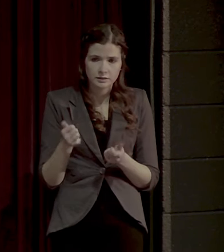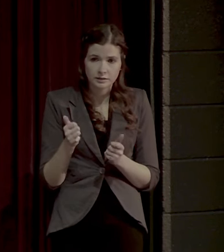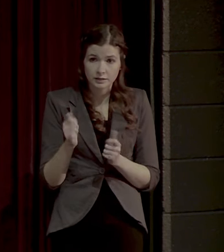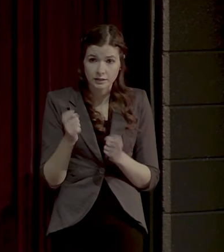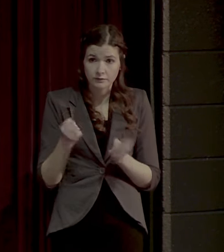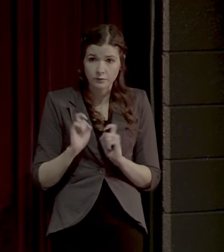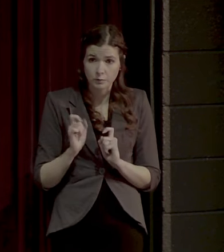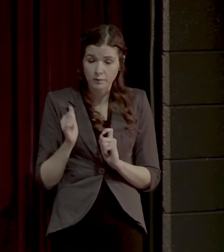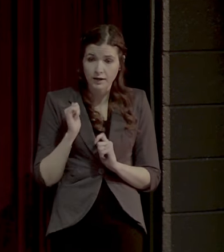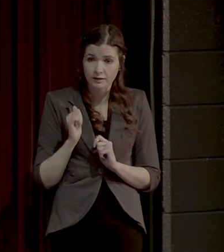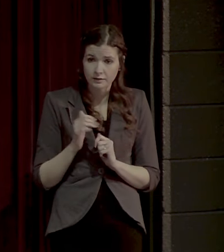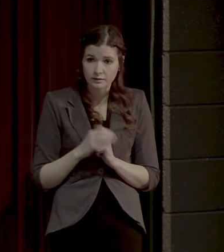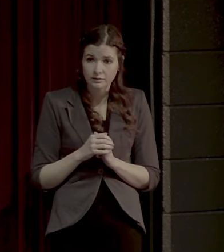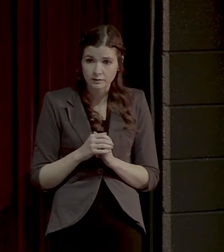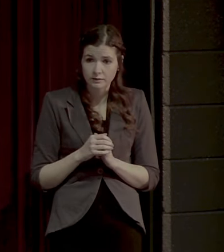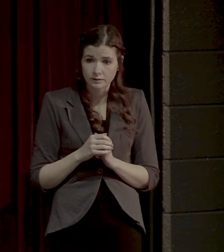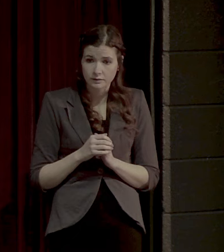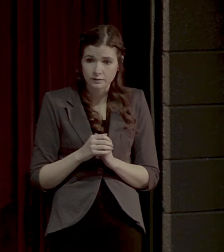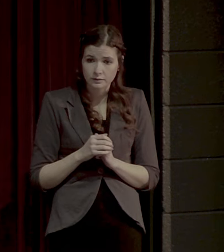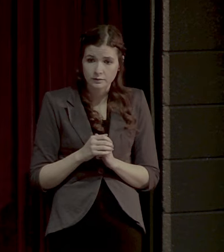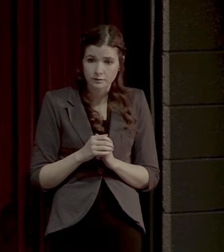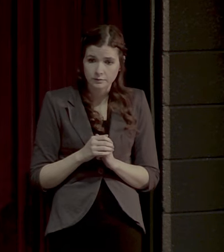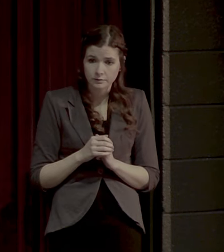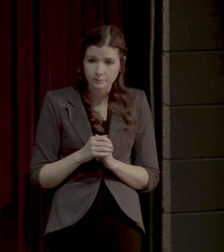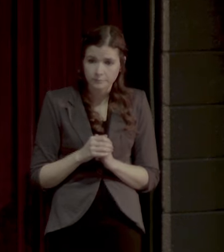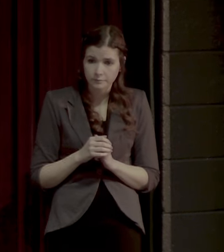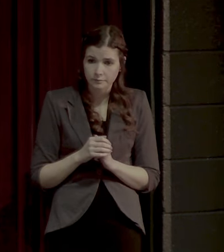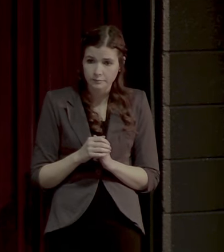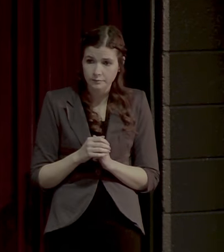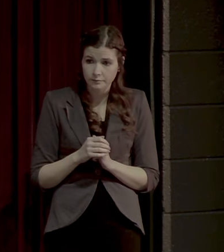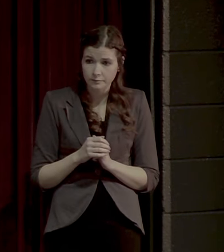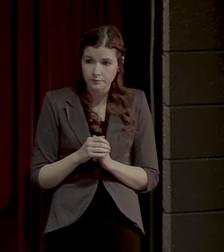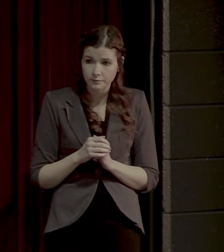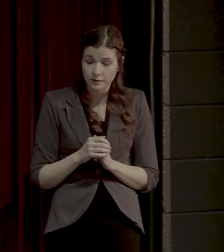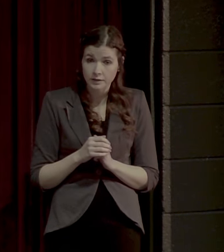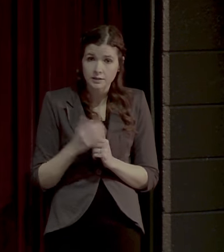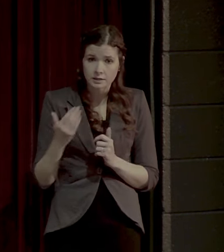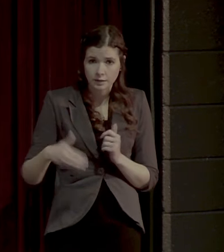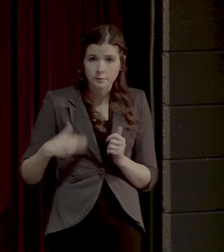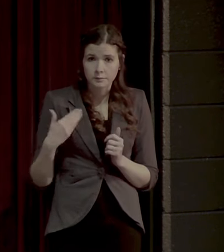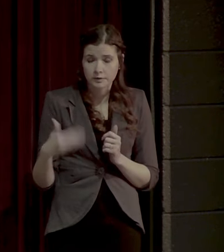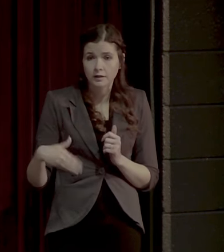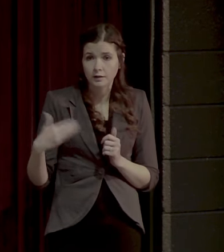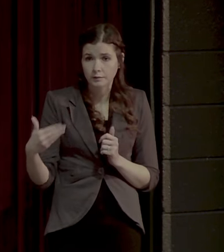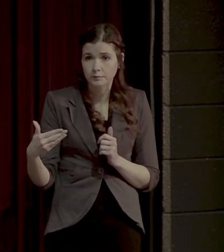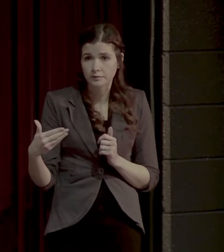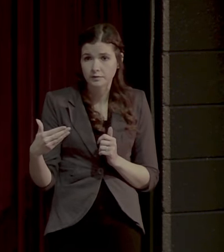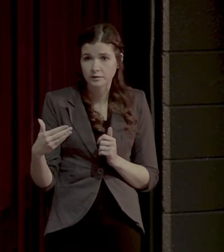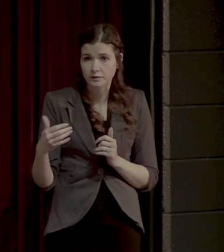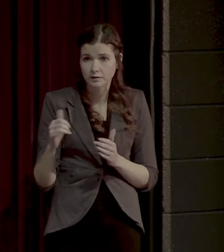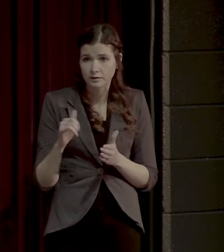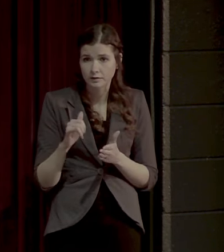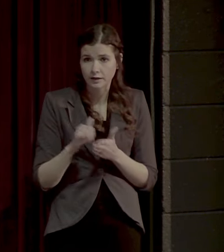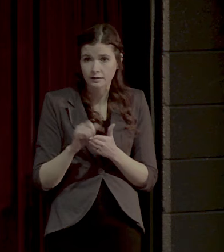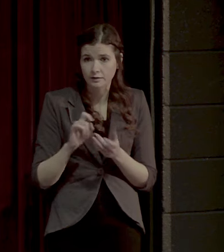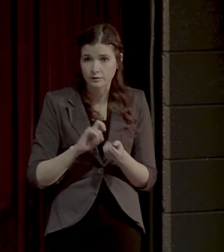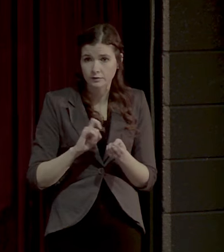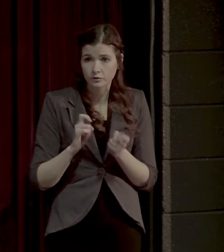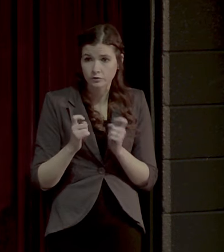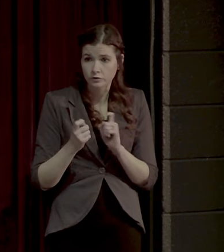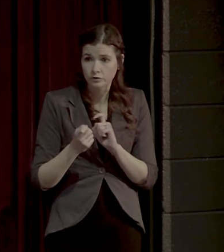You can build on that foundation of a rock. And sometimes a rock